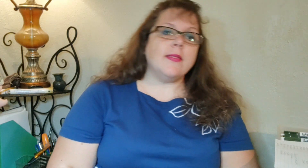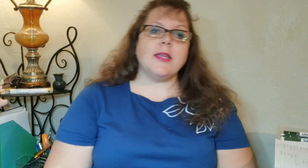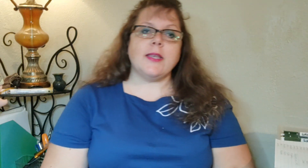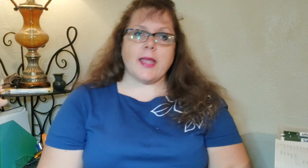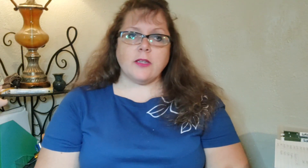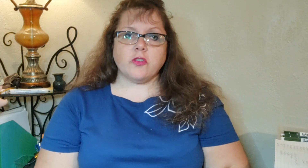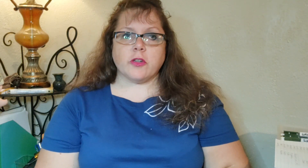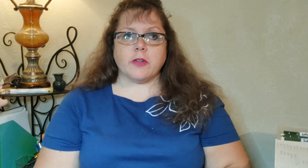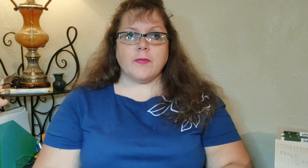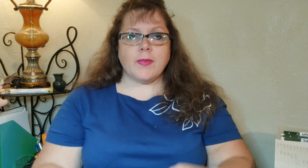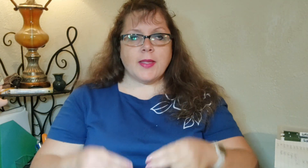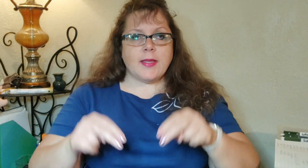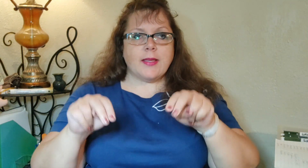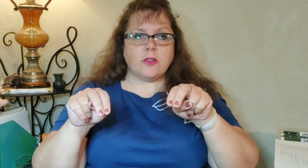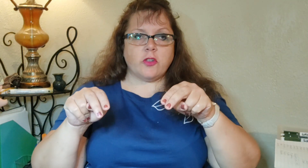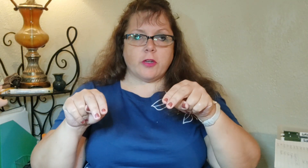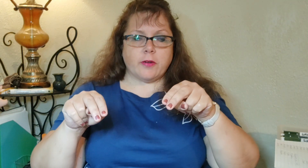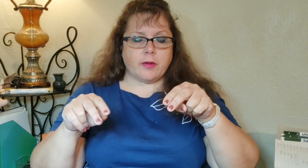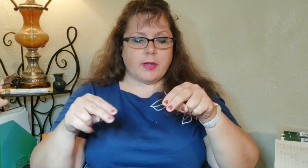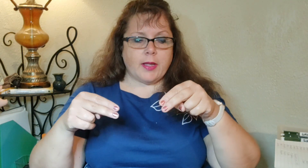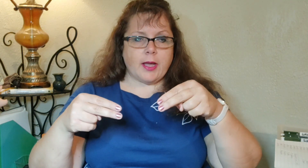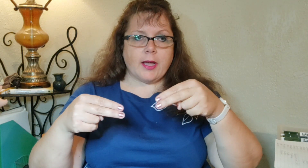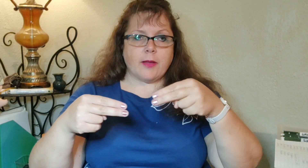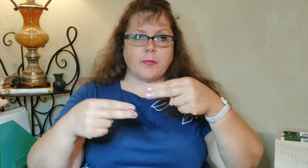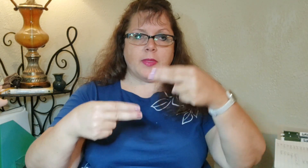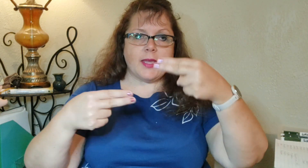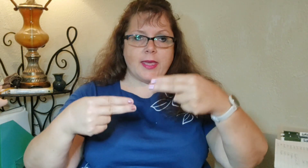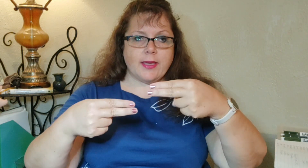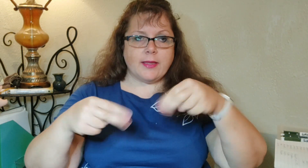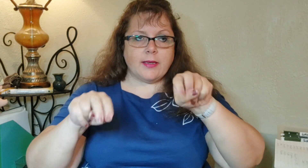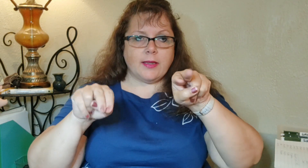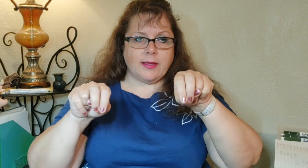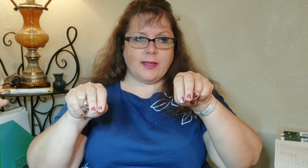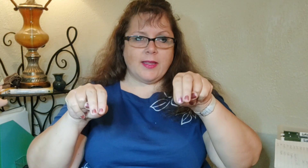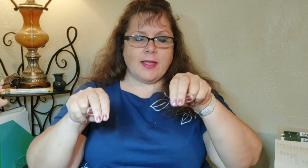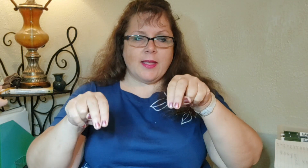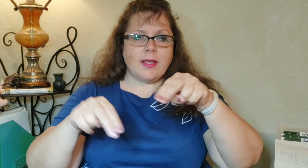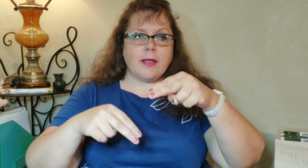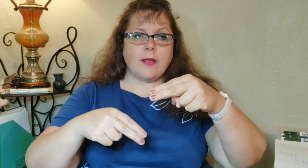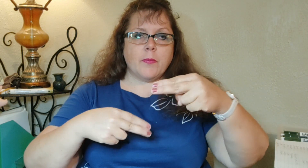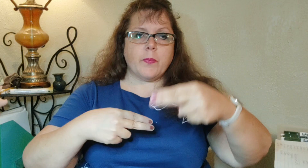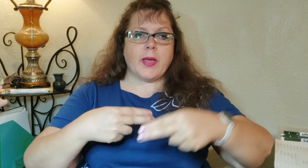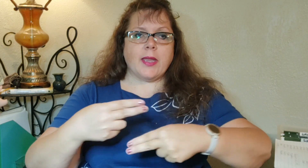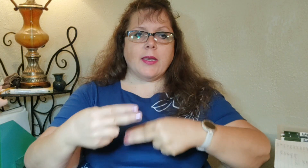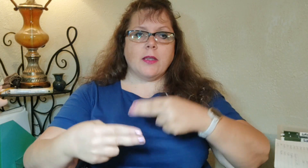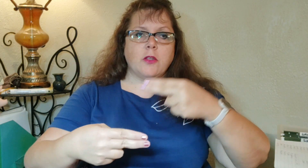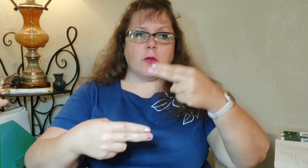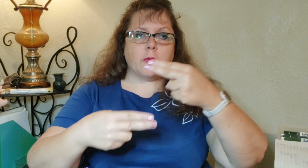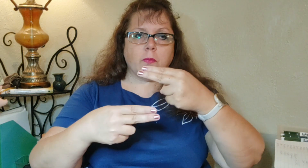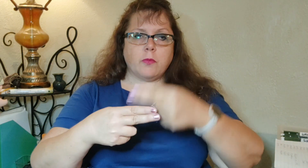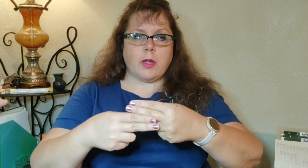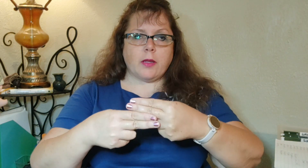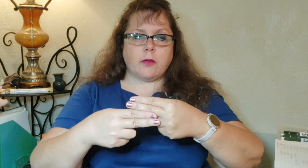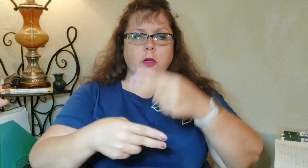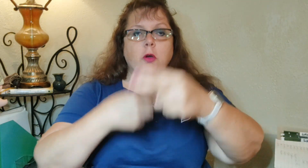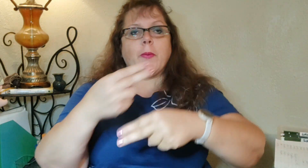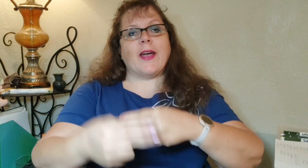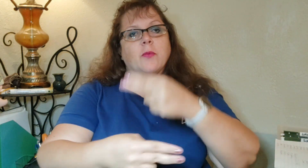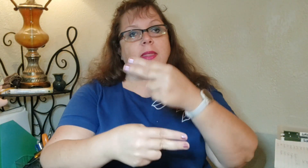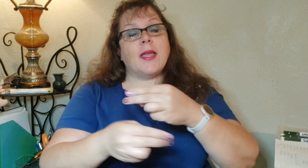Then nature is your the N, but you go around with it.